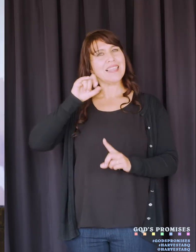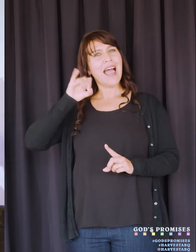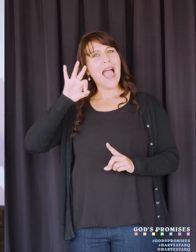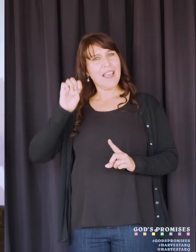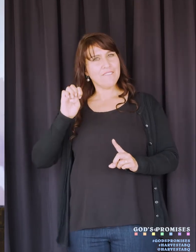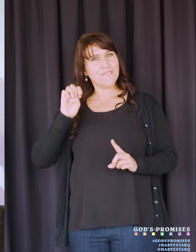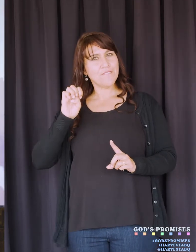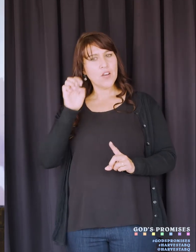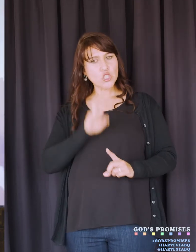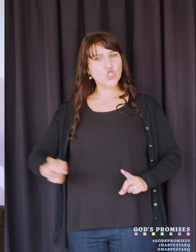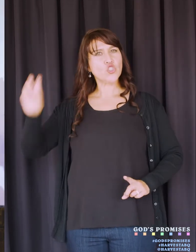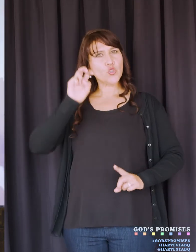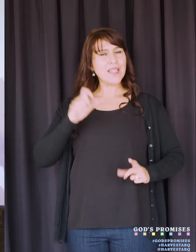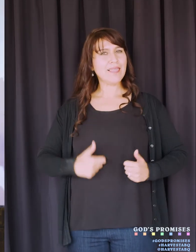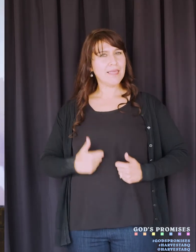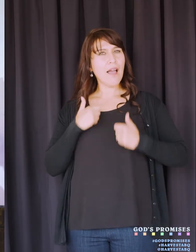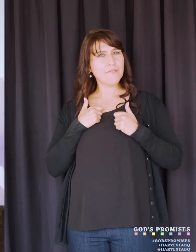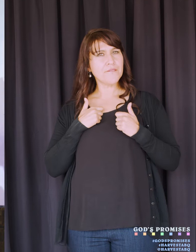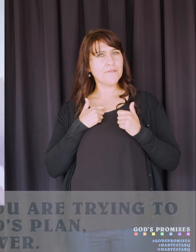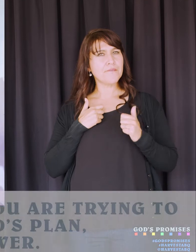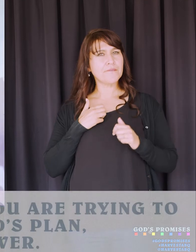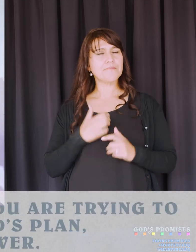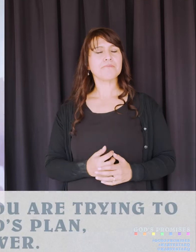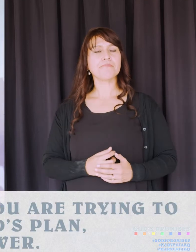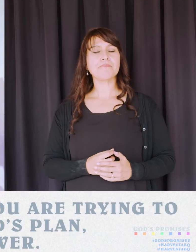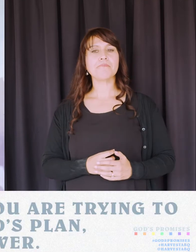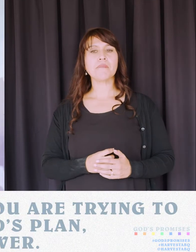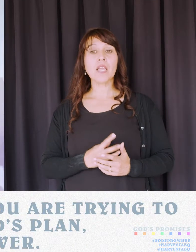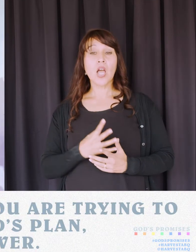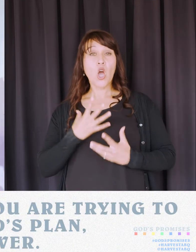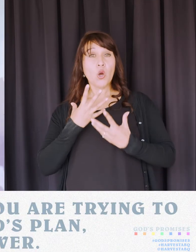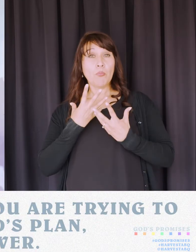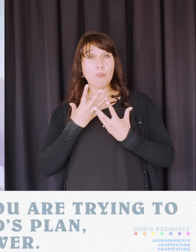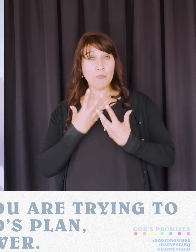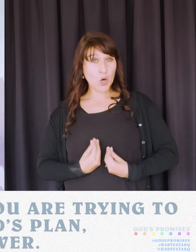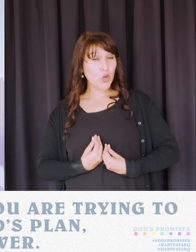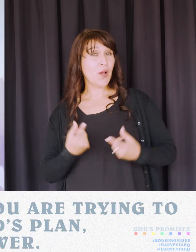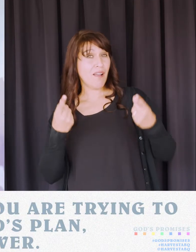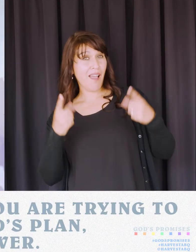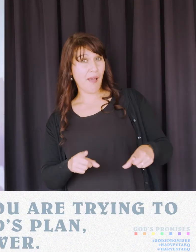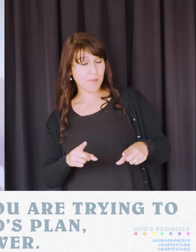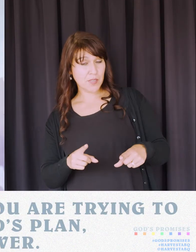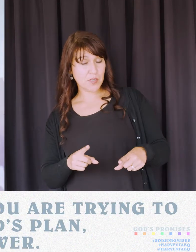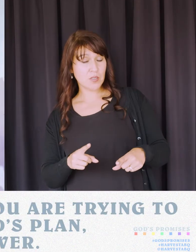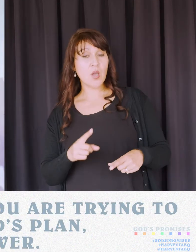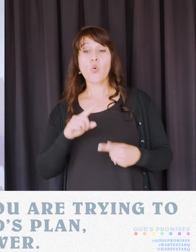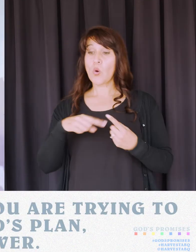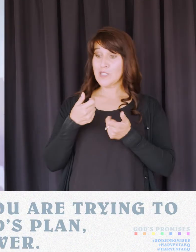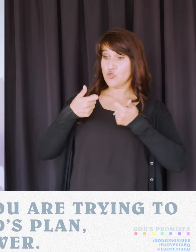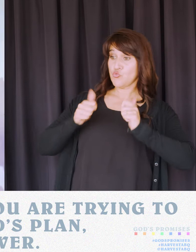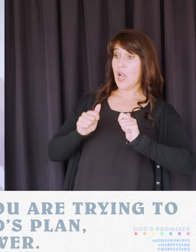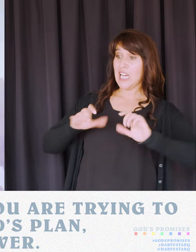that we go through in life. Listen to me. Burnout happens when we try to accomplish